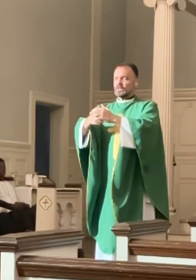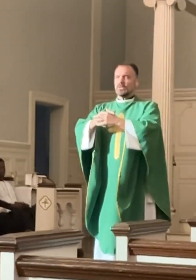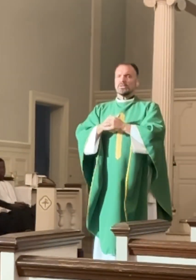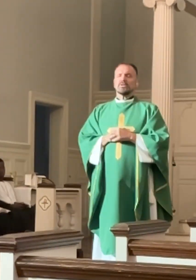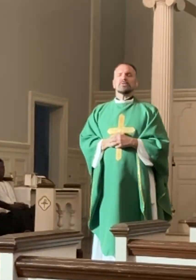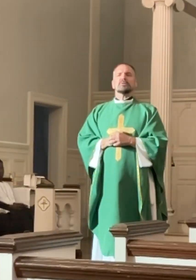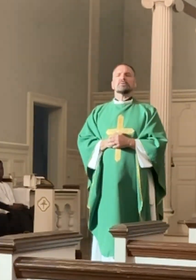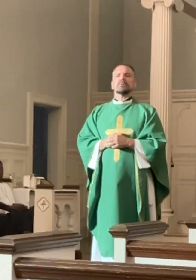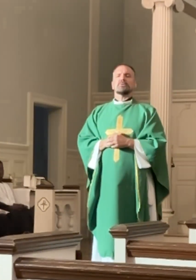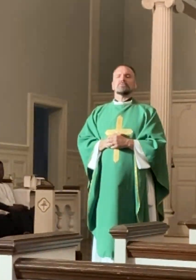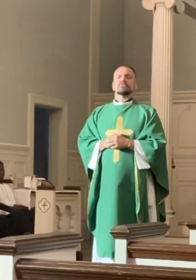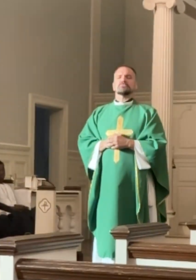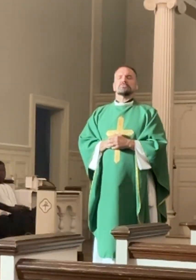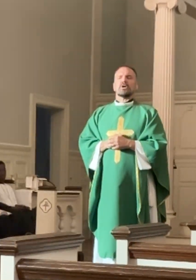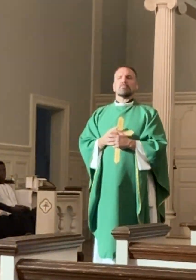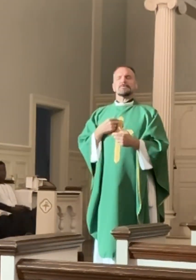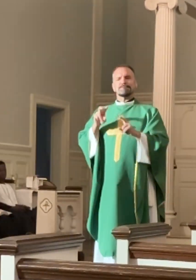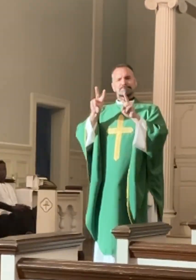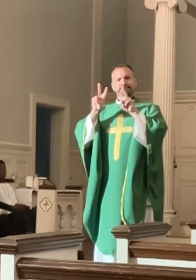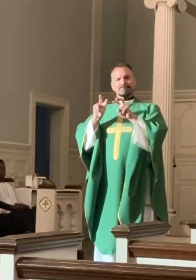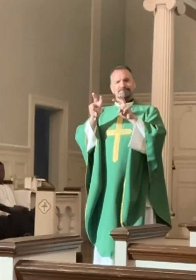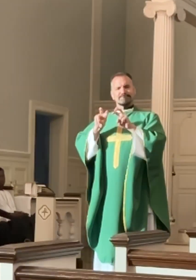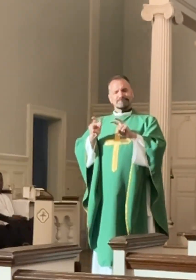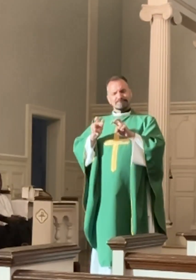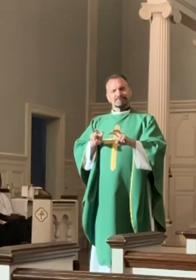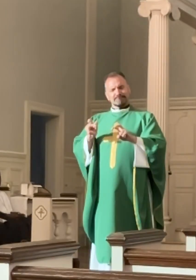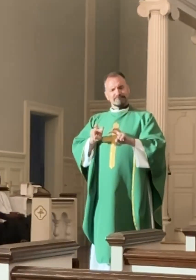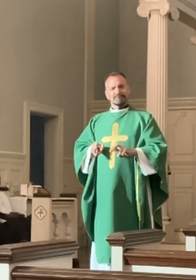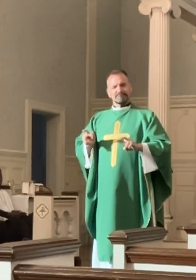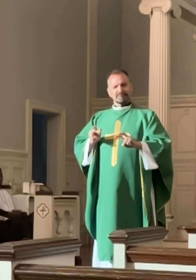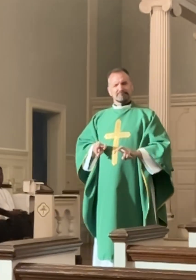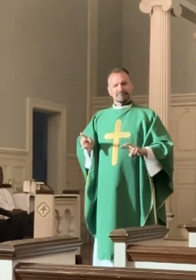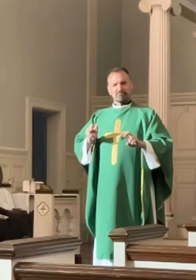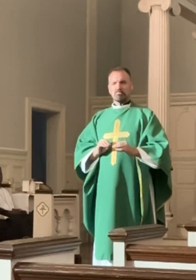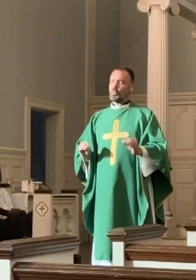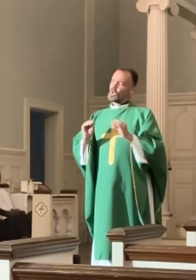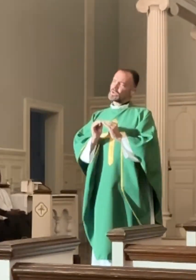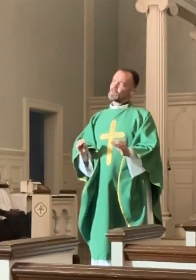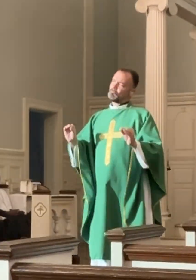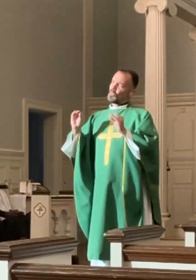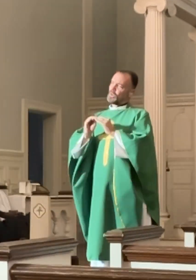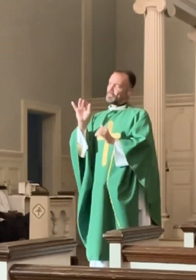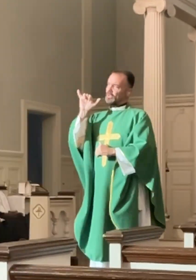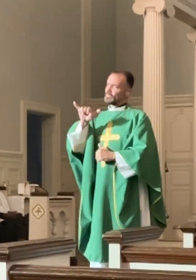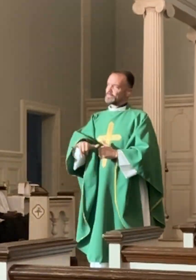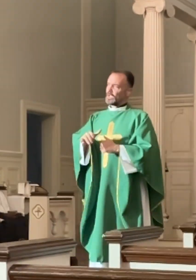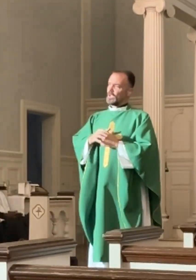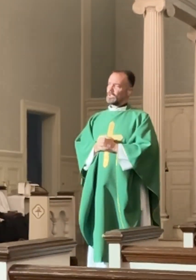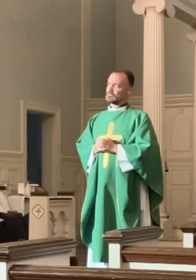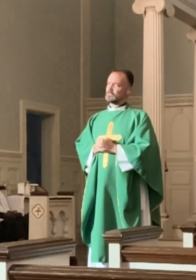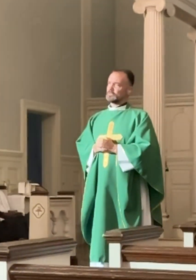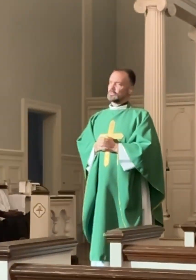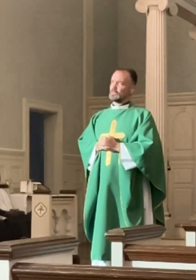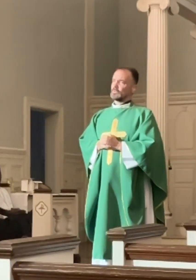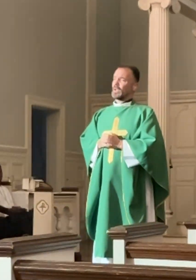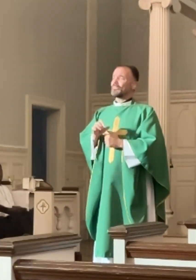last month, for example. And so, I'm looking at the numbers and analyzing things more and more.